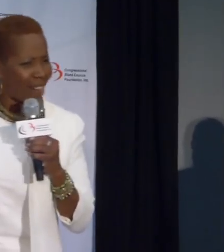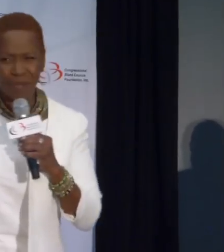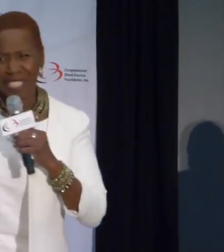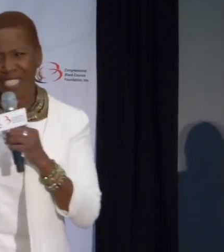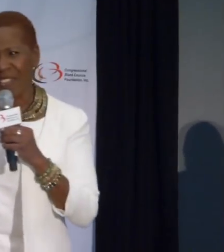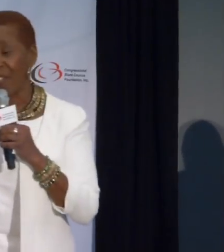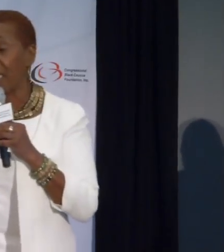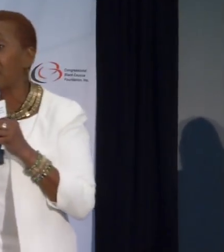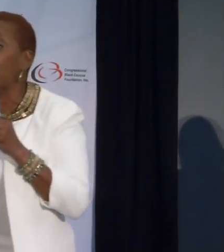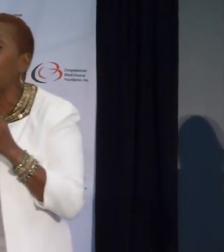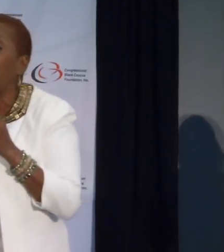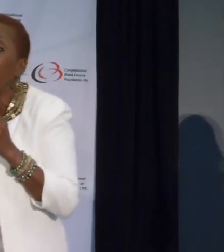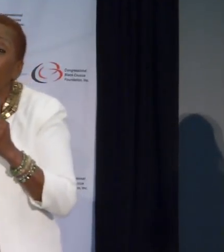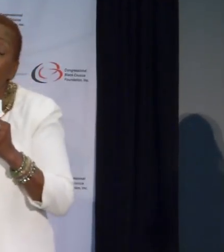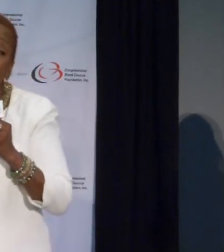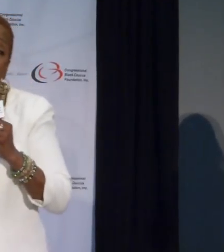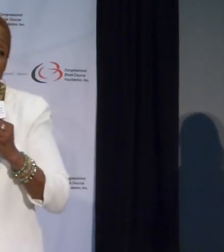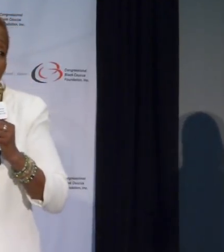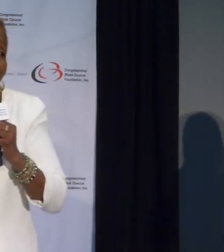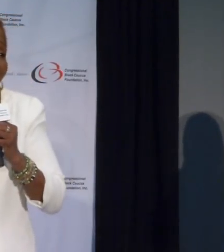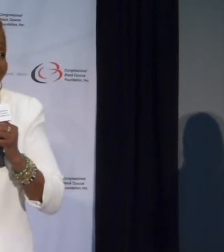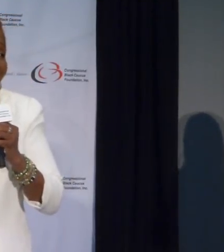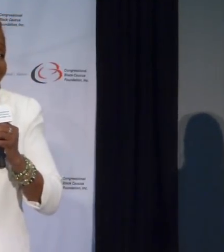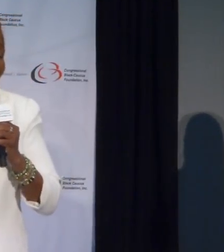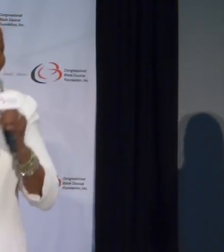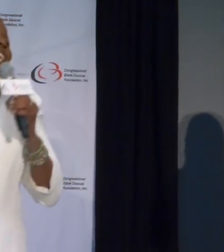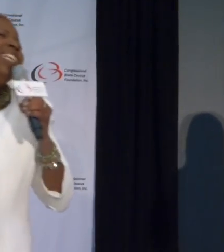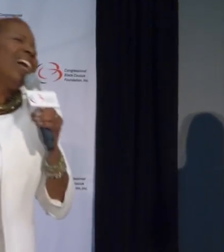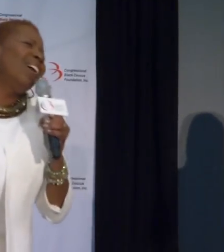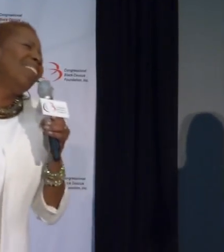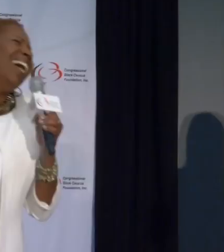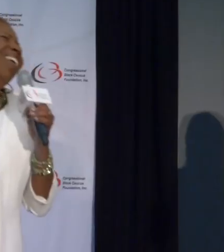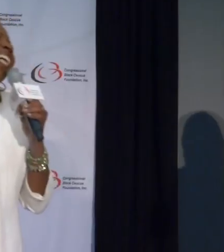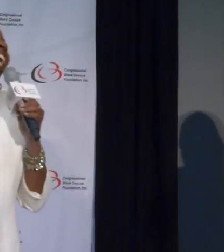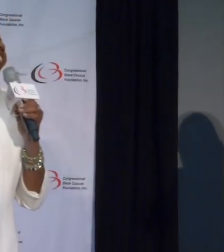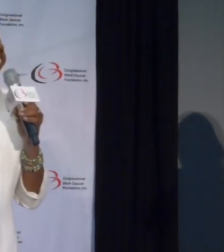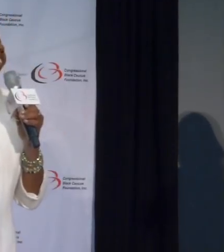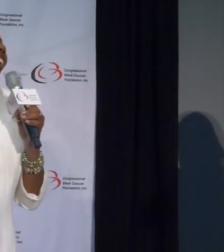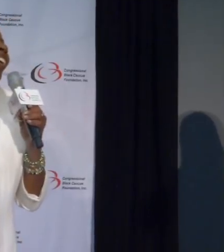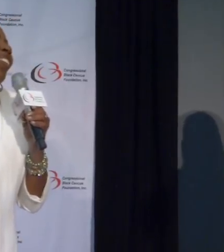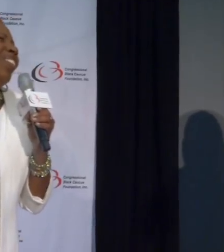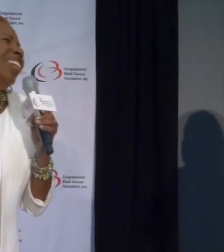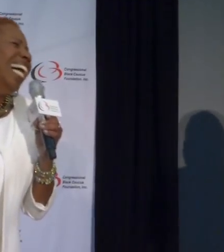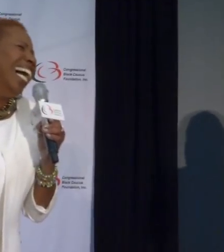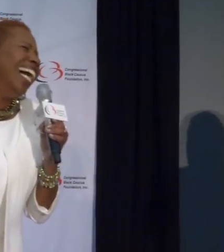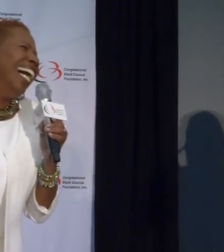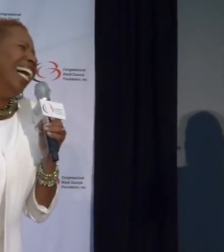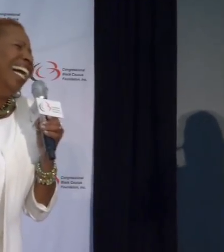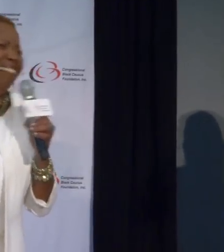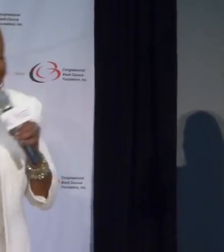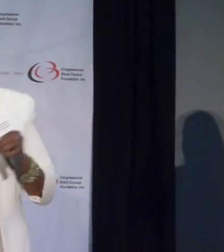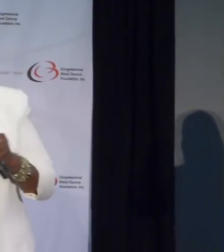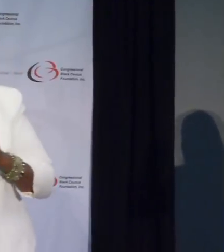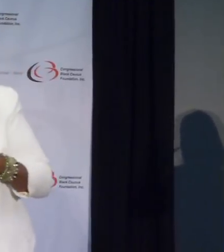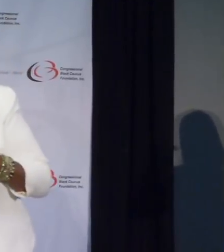giving and receiving. It's you. So you're in love. Okay, with who?